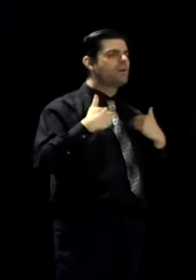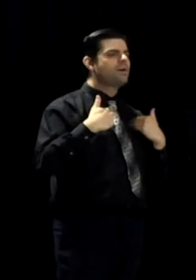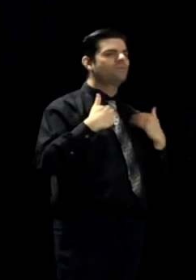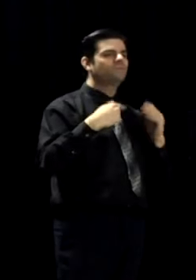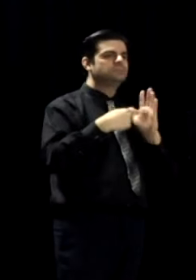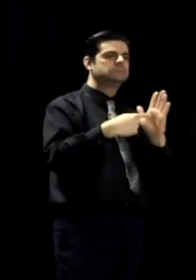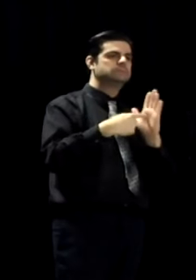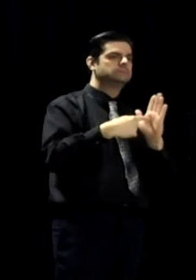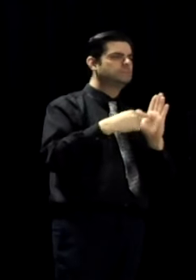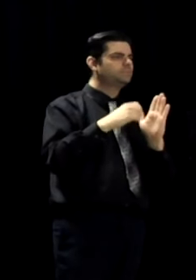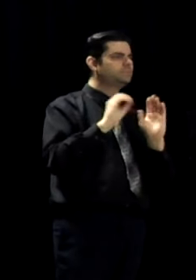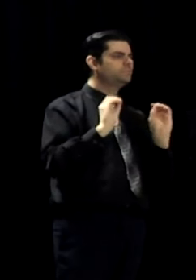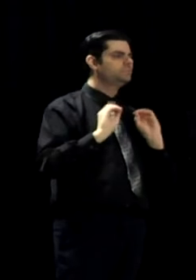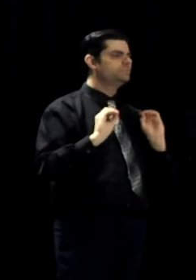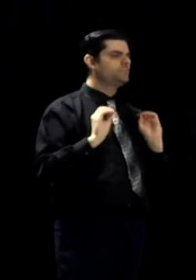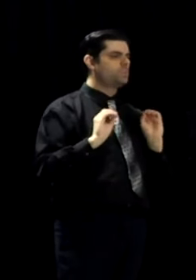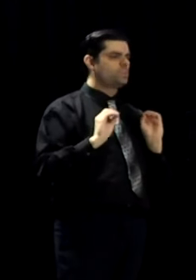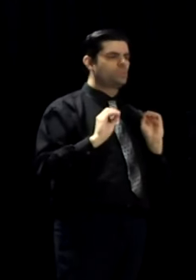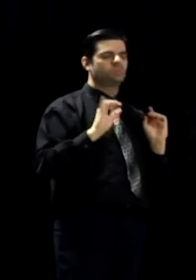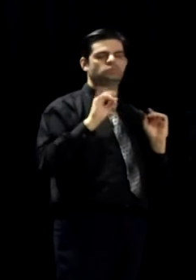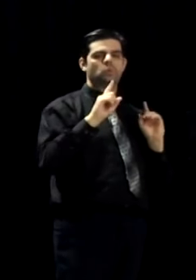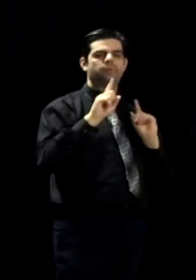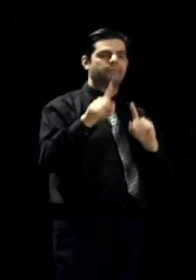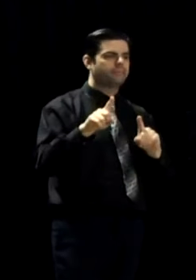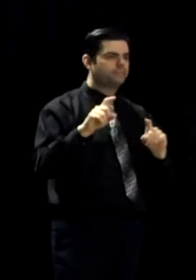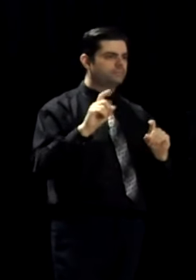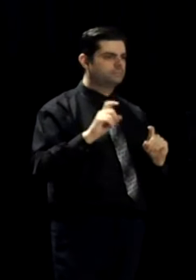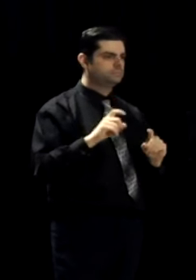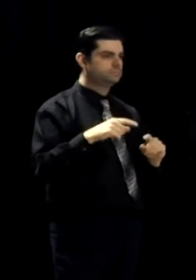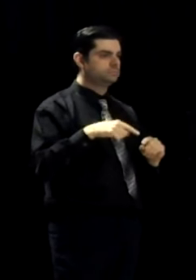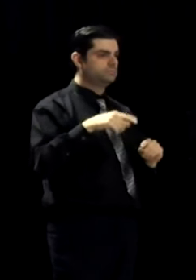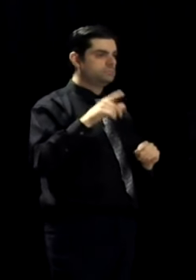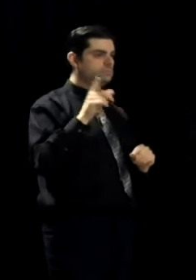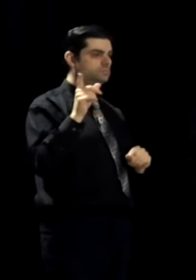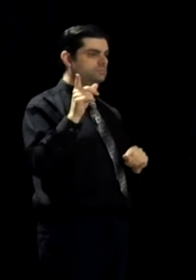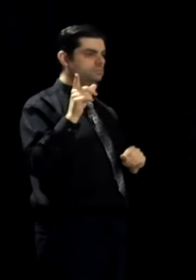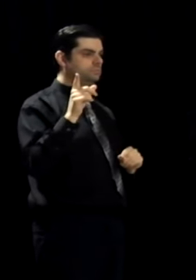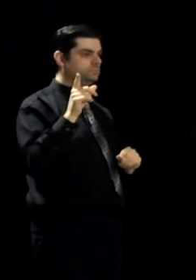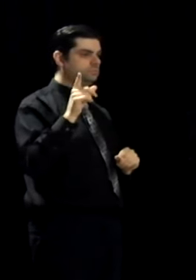or a live caller on the triage line, and then